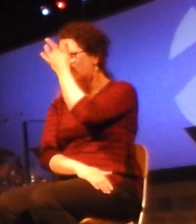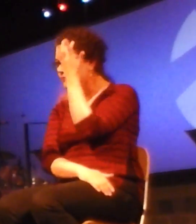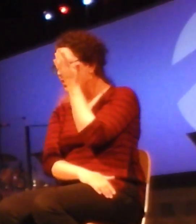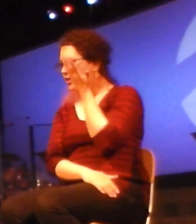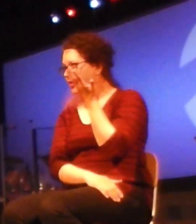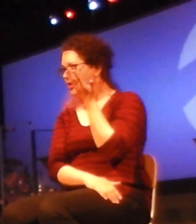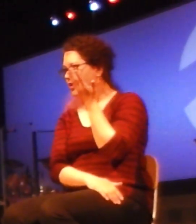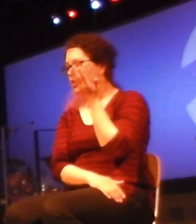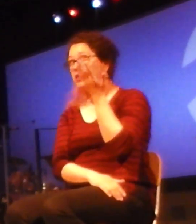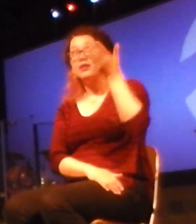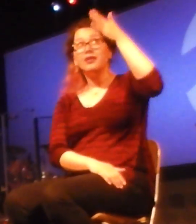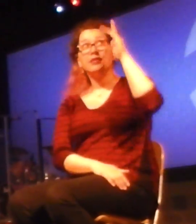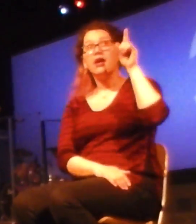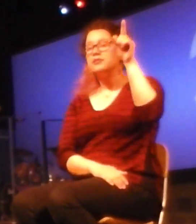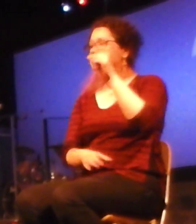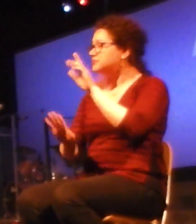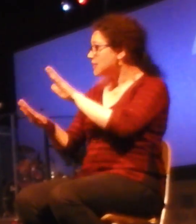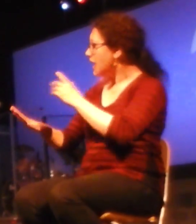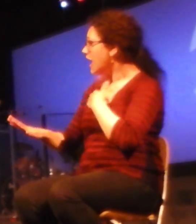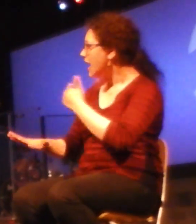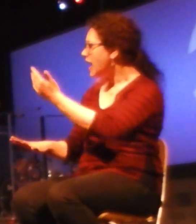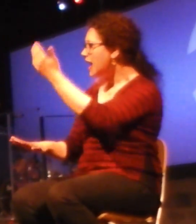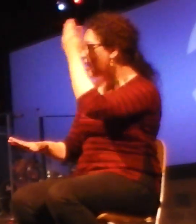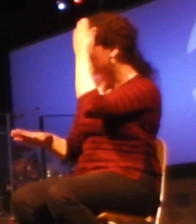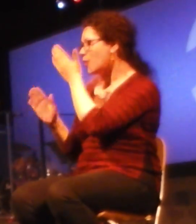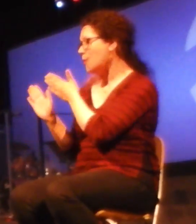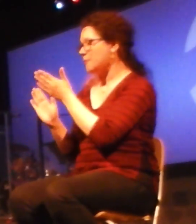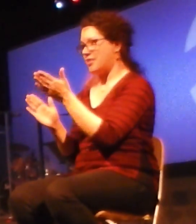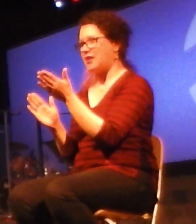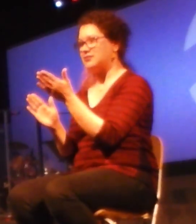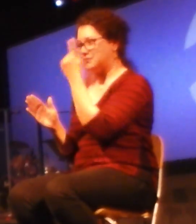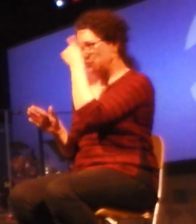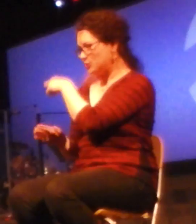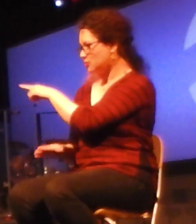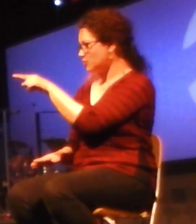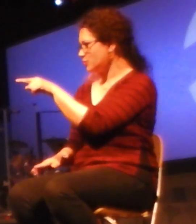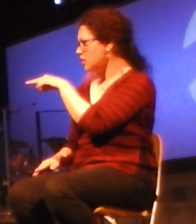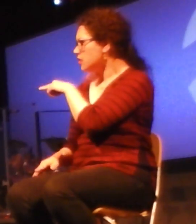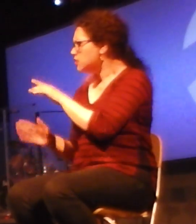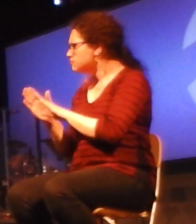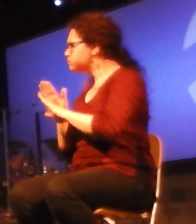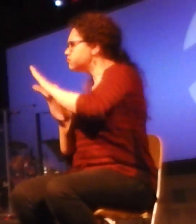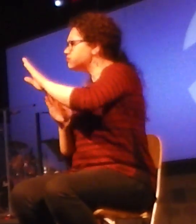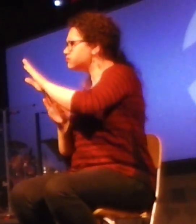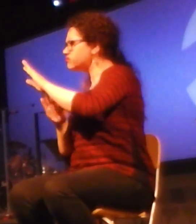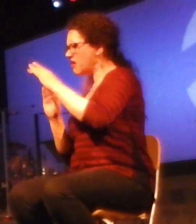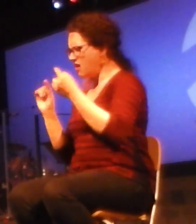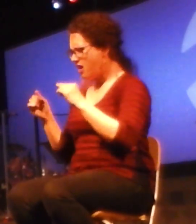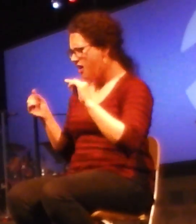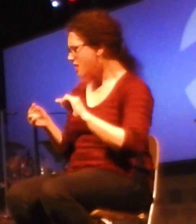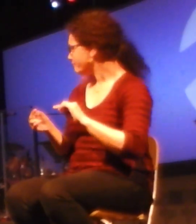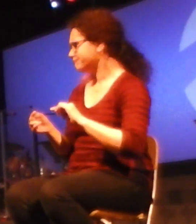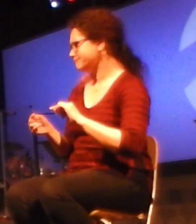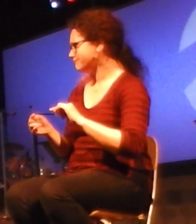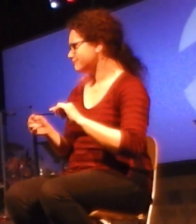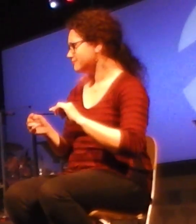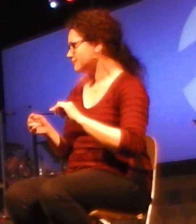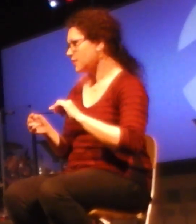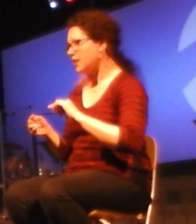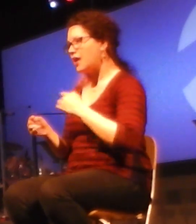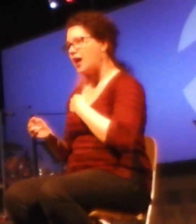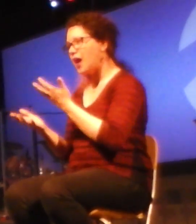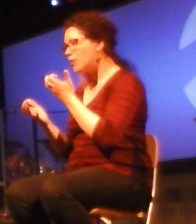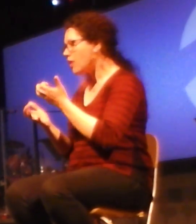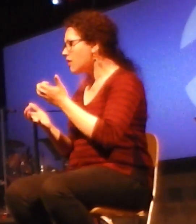is the one who says, for I know the plans I have for you, declares the Lord. Plans to prosper you, not to harm you, to give you a hope and